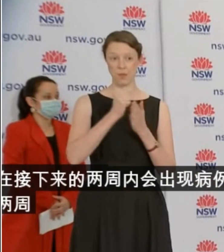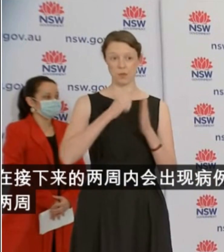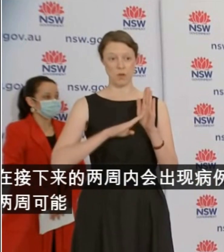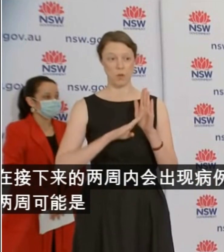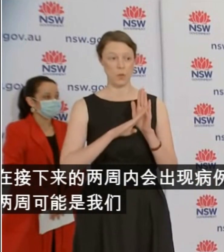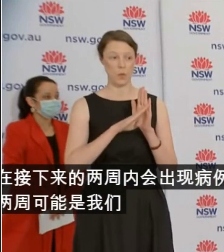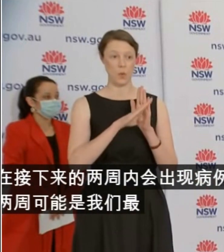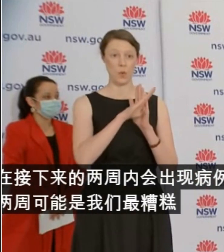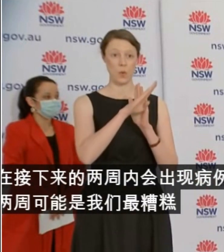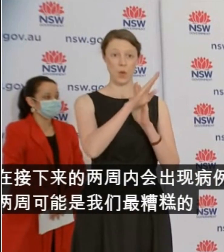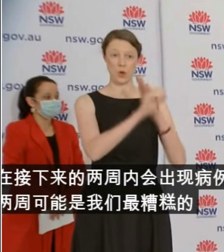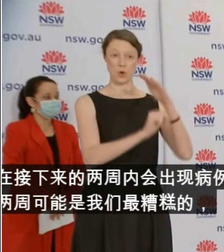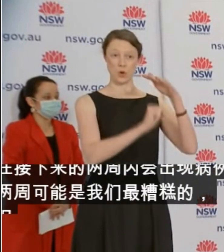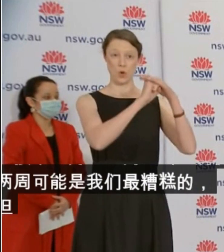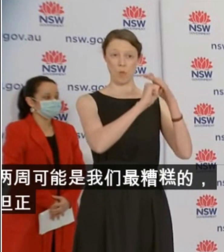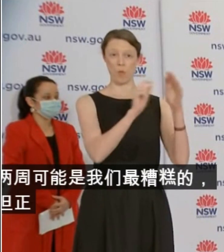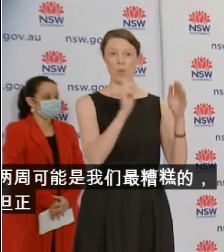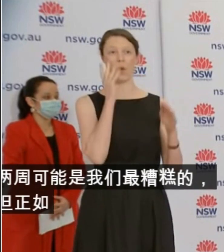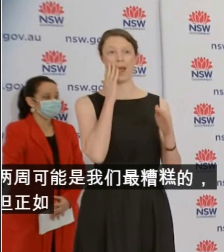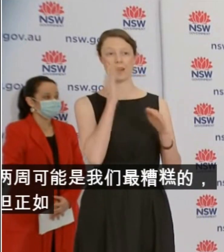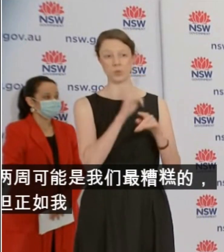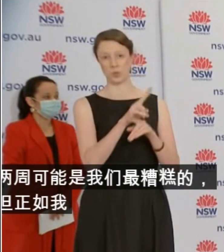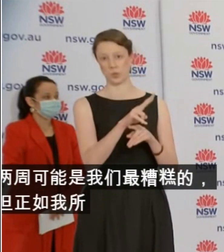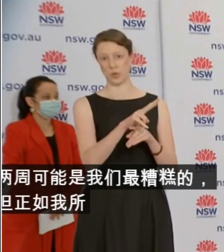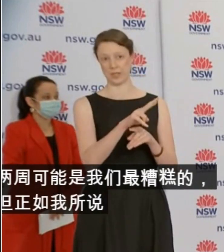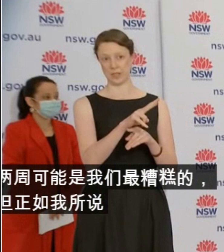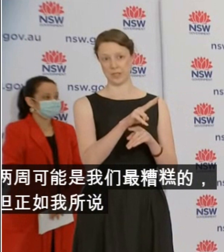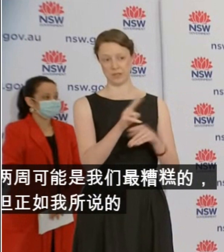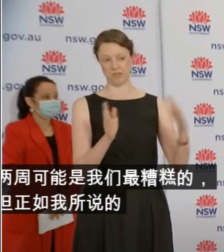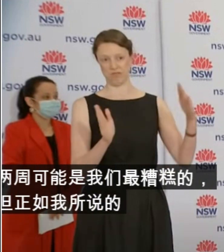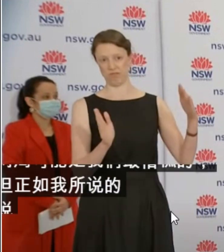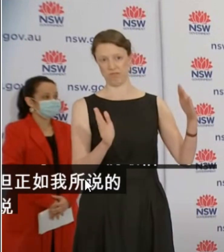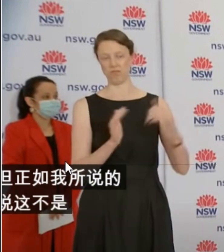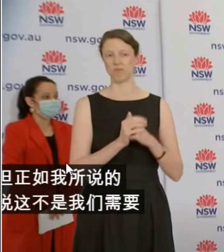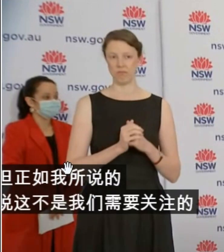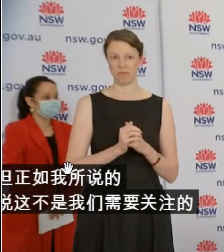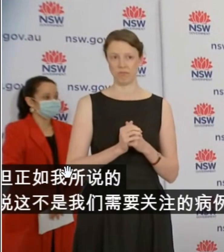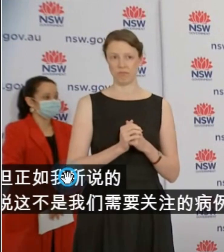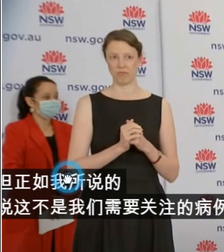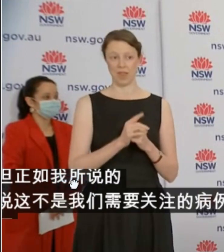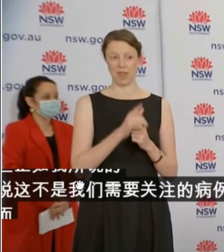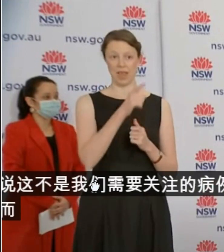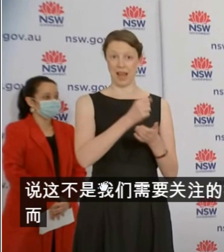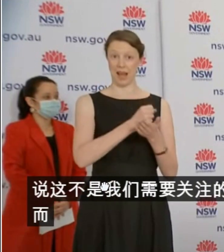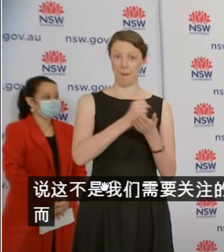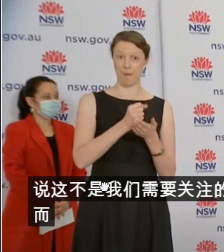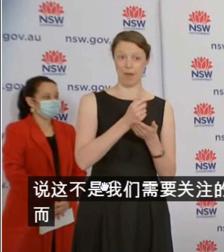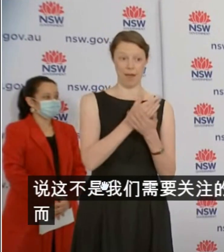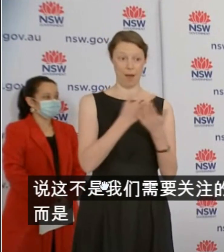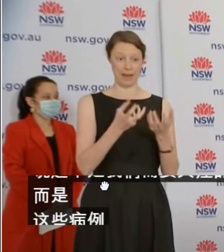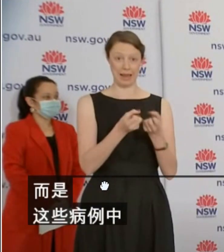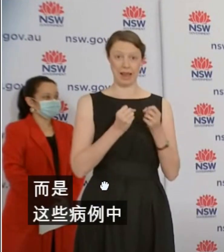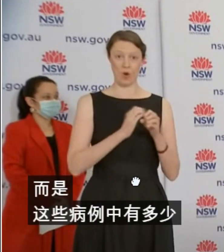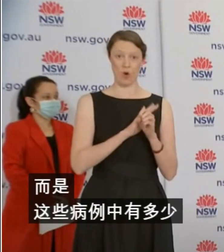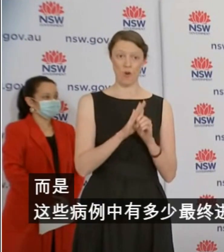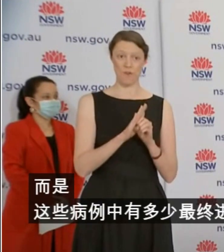next fortnight is likely to be our worst in terms of the number of cases. But as I've said, it's not the number of cases we need to be focusing on, but how